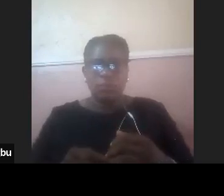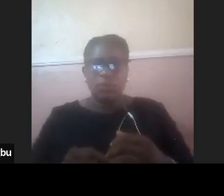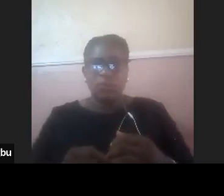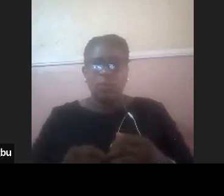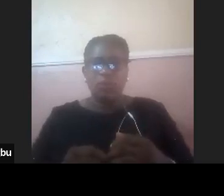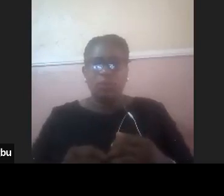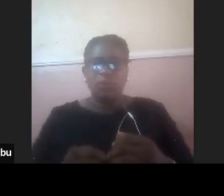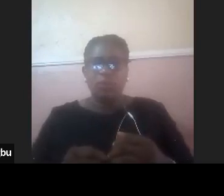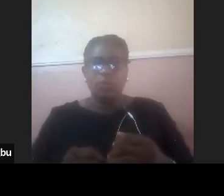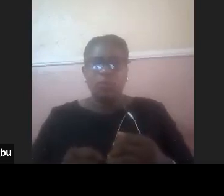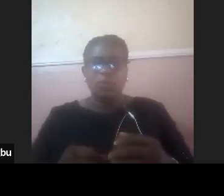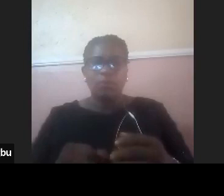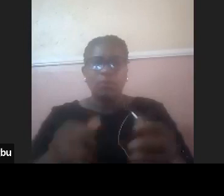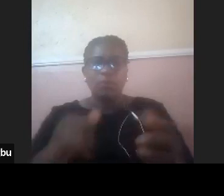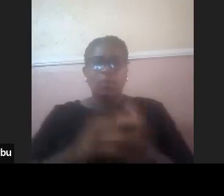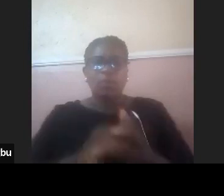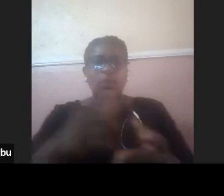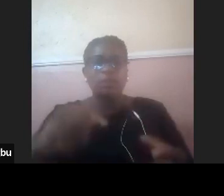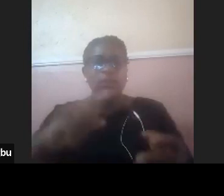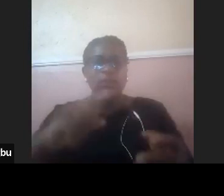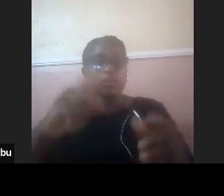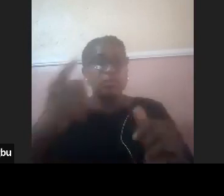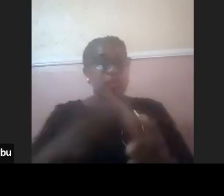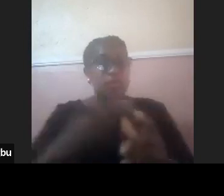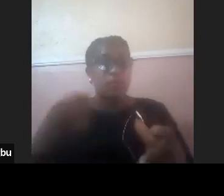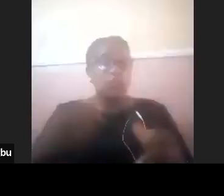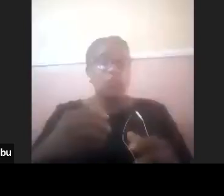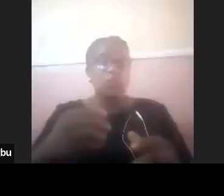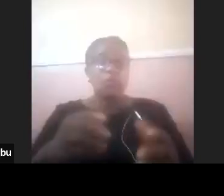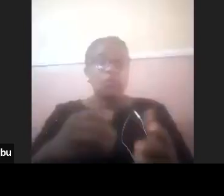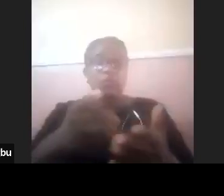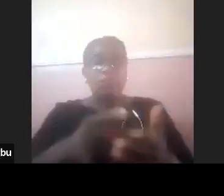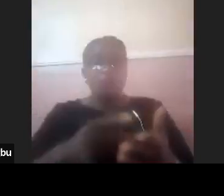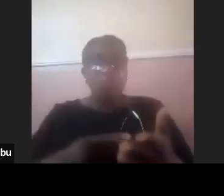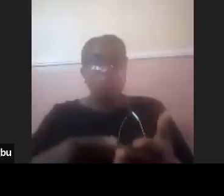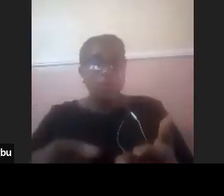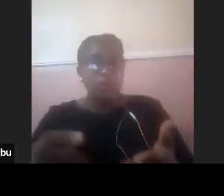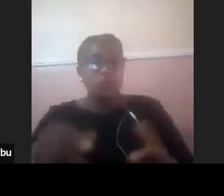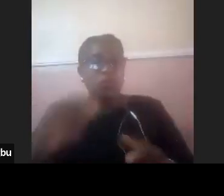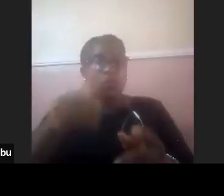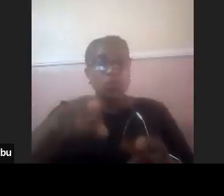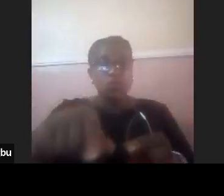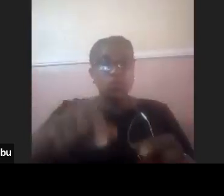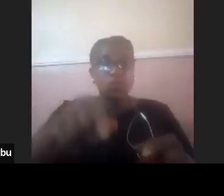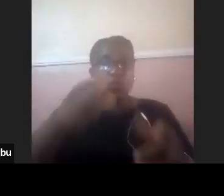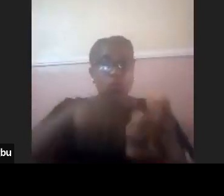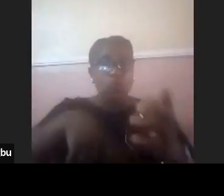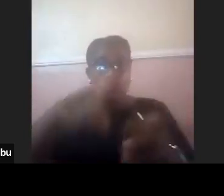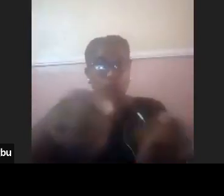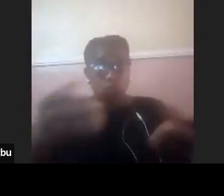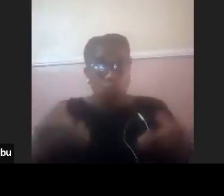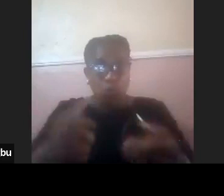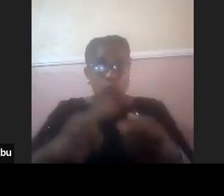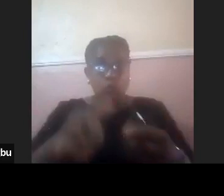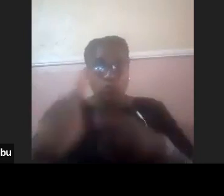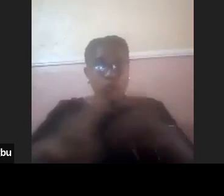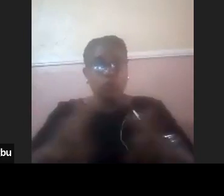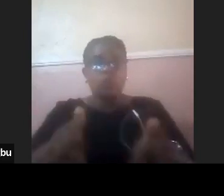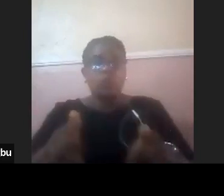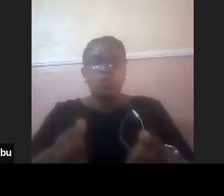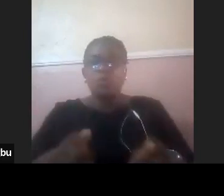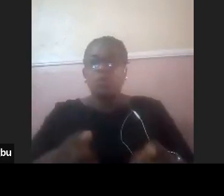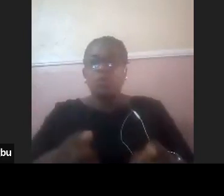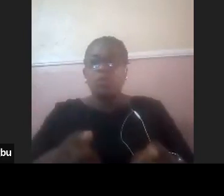that's the second part. That's the answer. What do you intend to do? Simple and straightforward. You have like 150